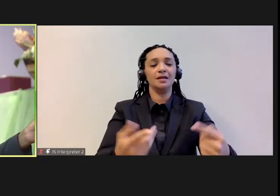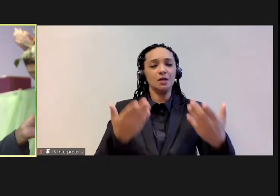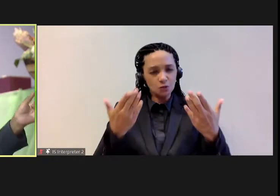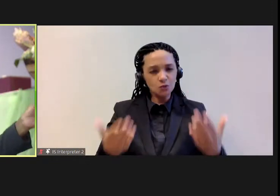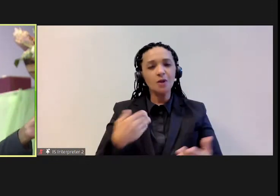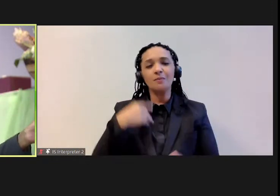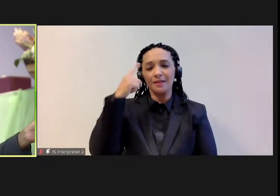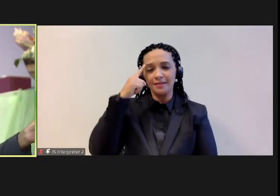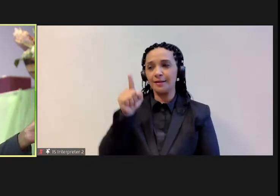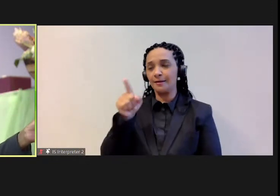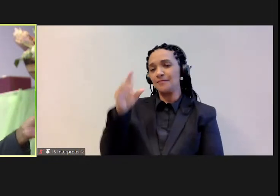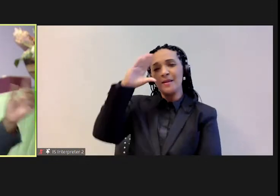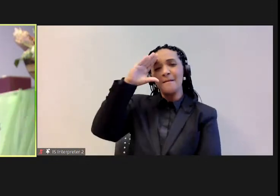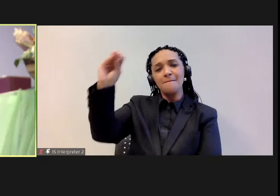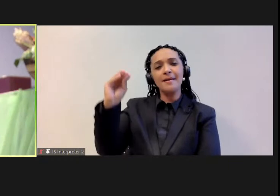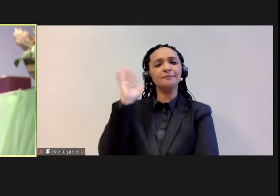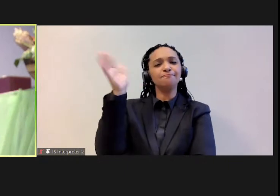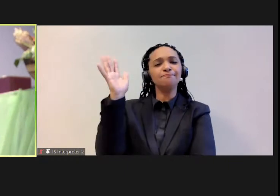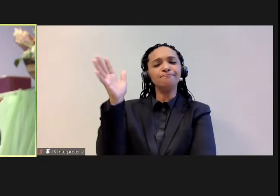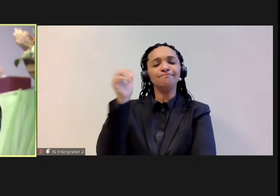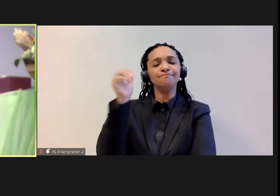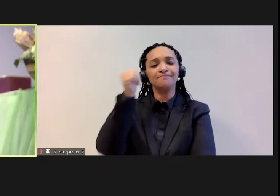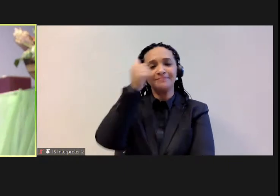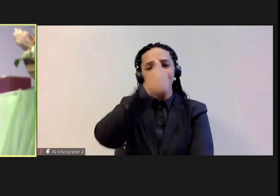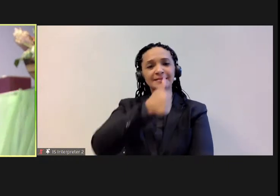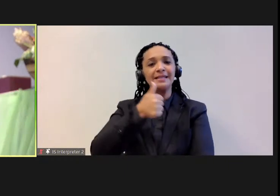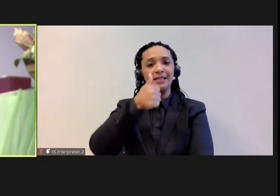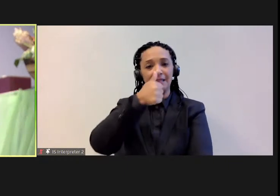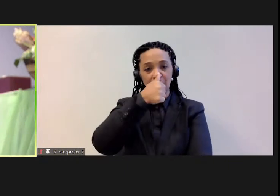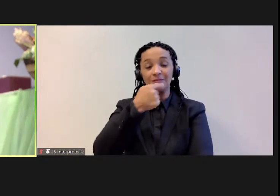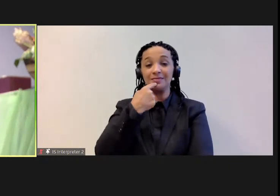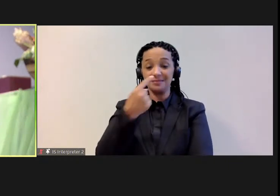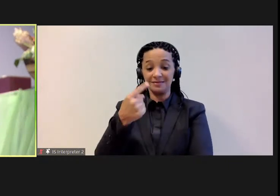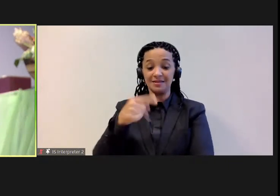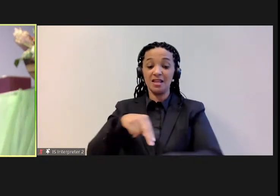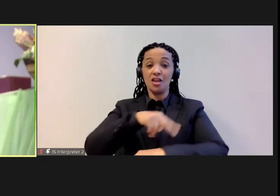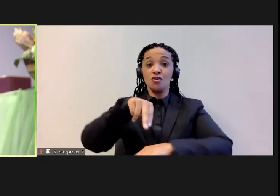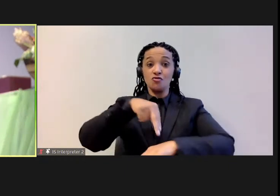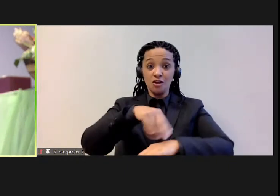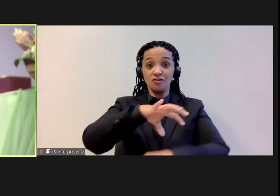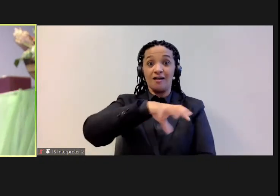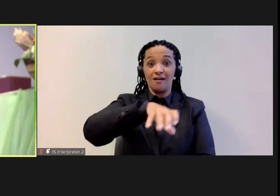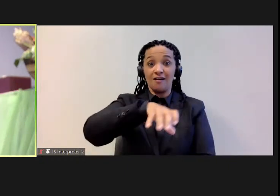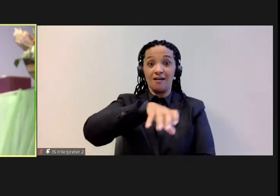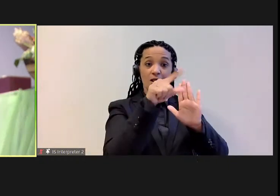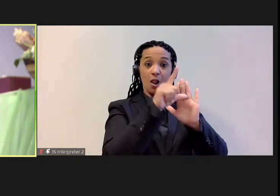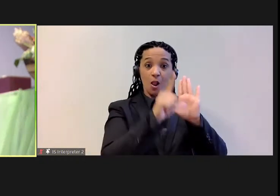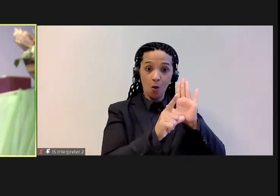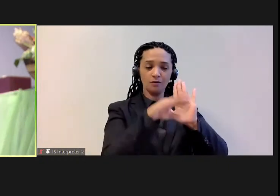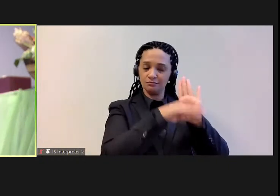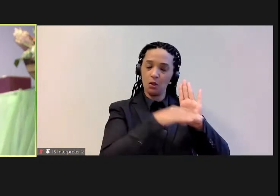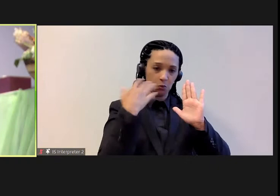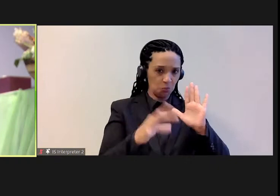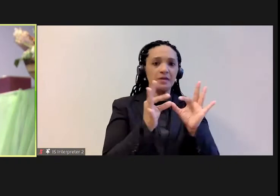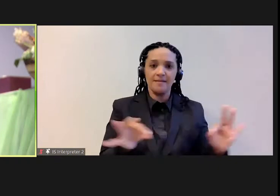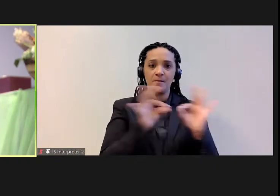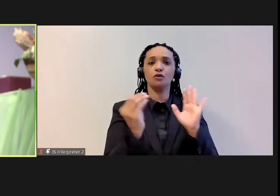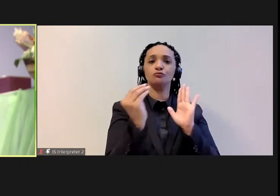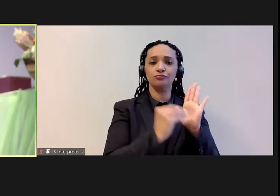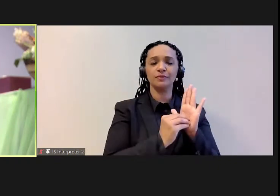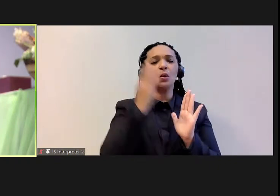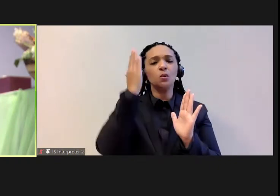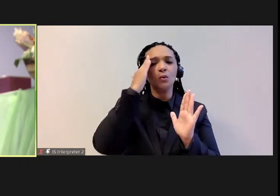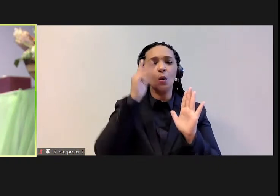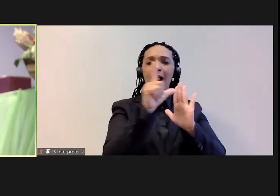colleague was saying about national laws comes in again. So this is part of the institutionalization. What is the regulatory framework